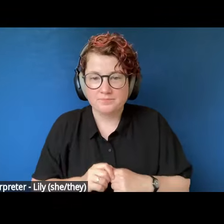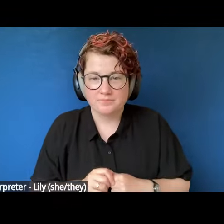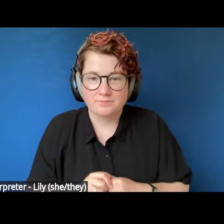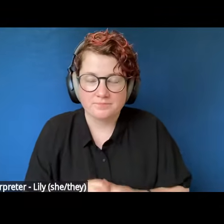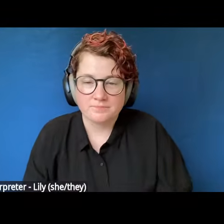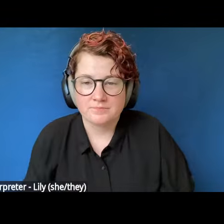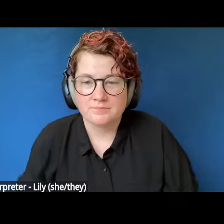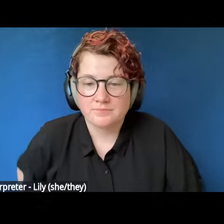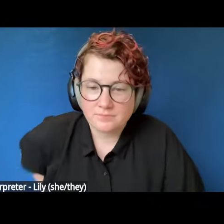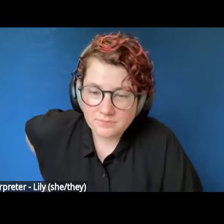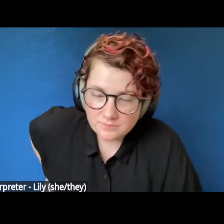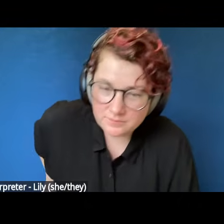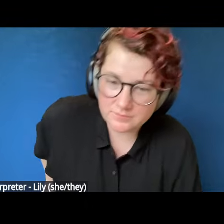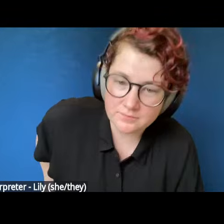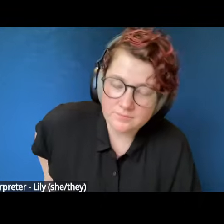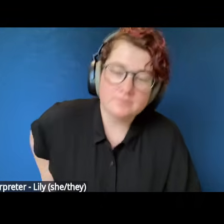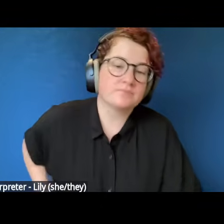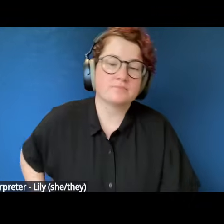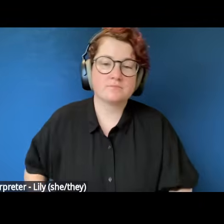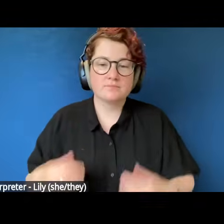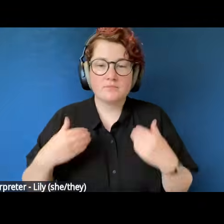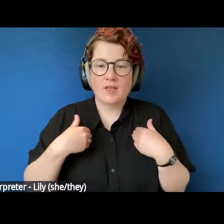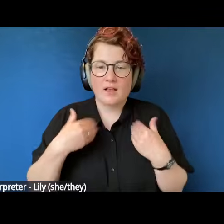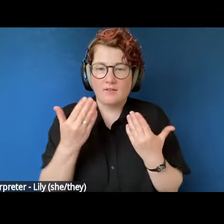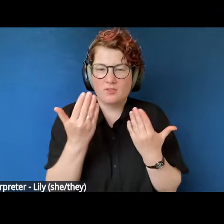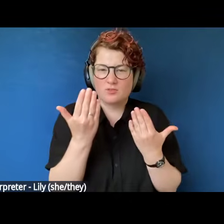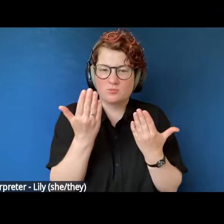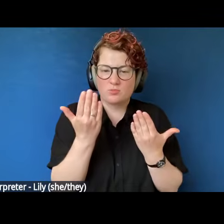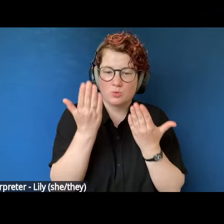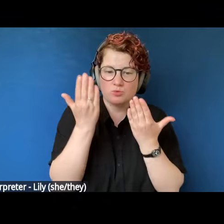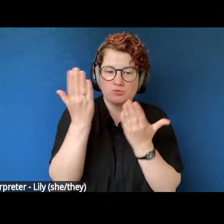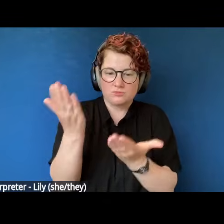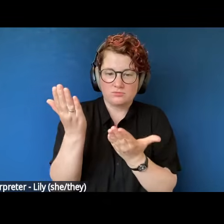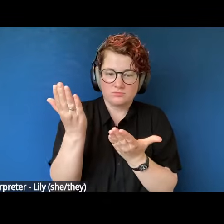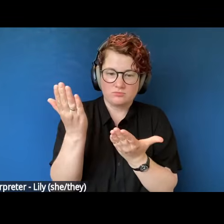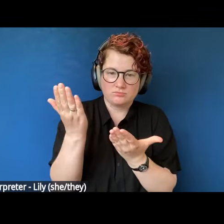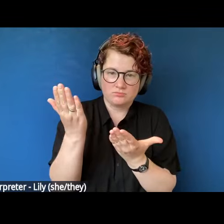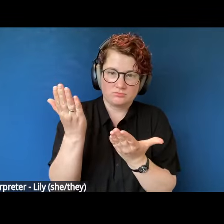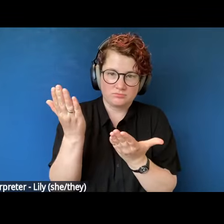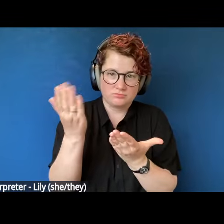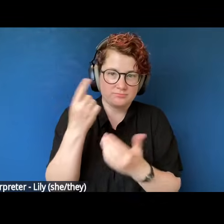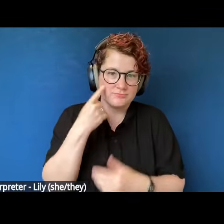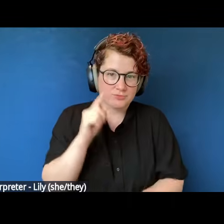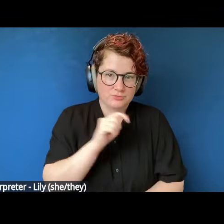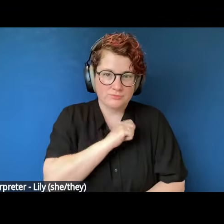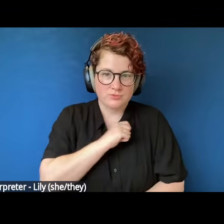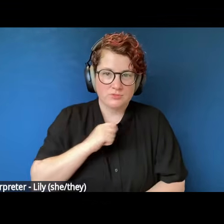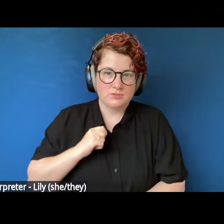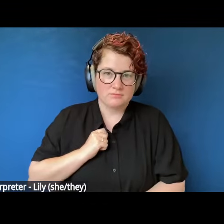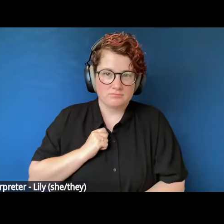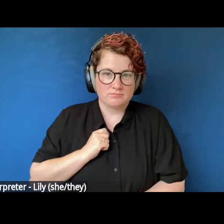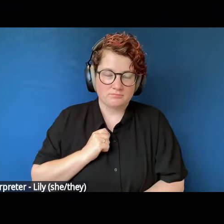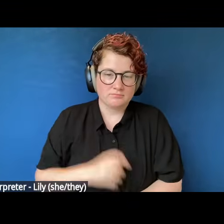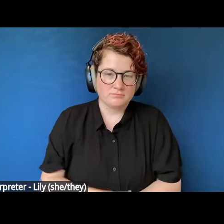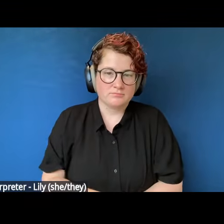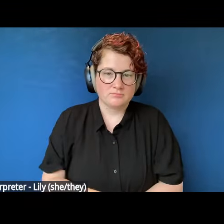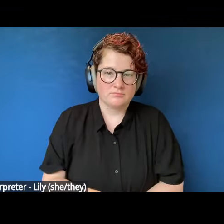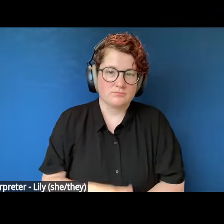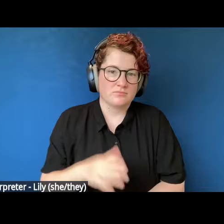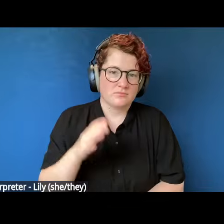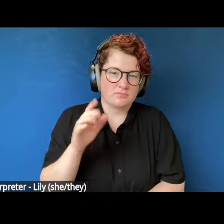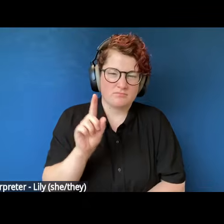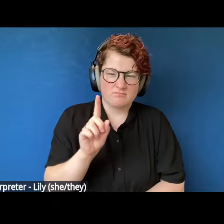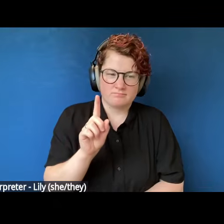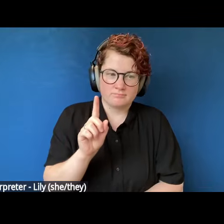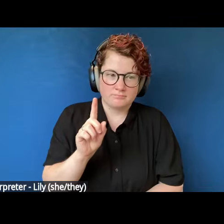Okay, so we do have a recommended motion, trustees. And I'm gonna look to the mover and the seconder as soon as I can get